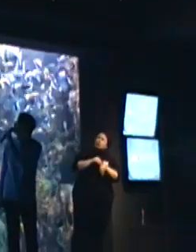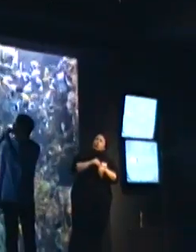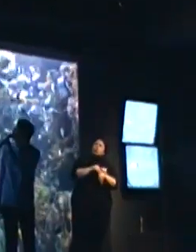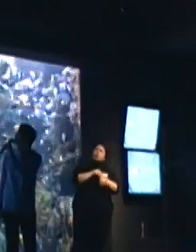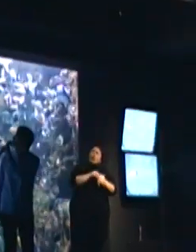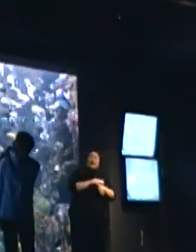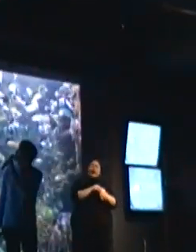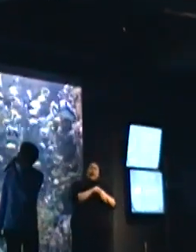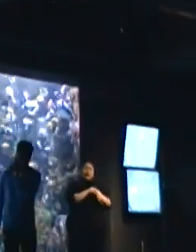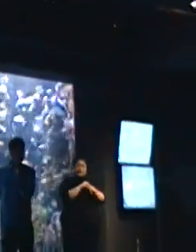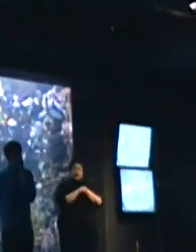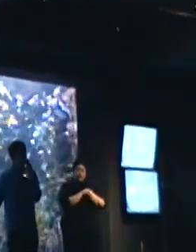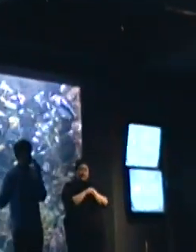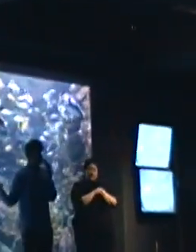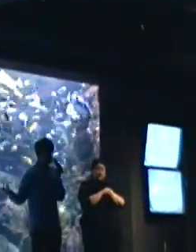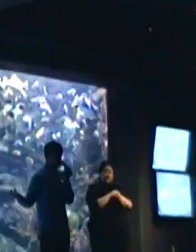squid.